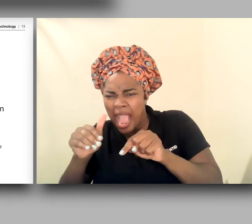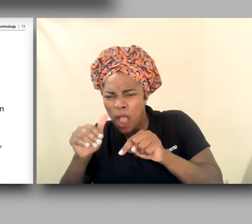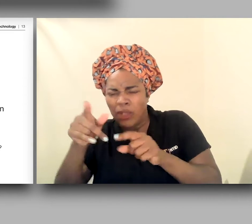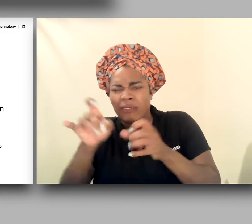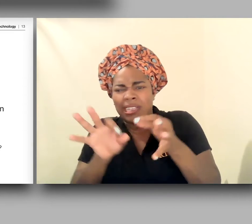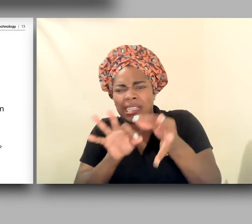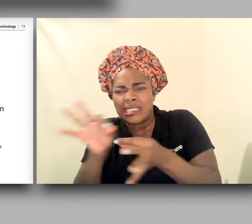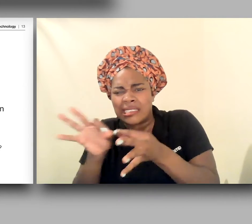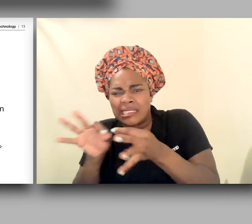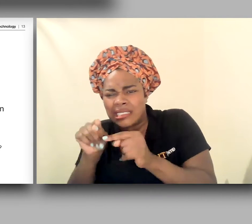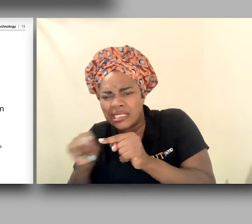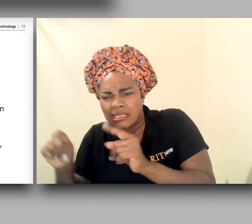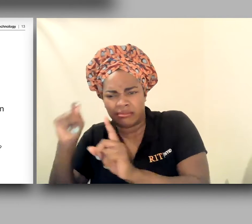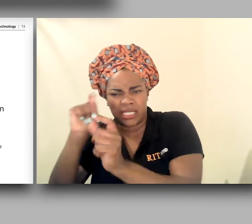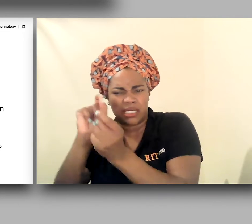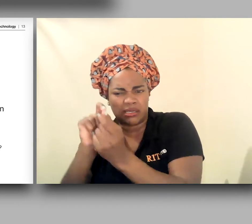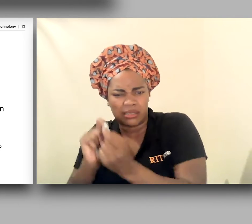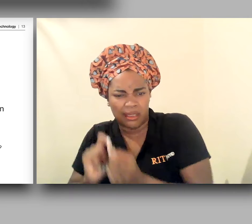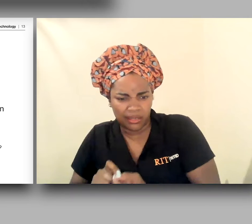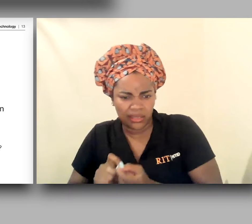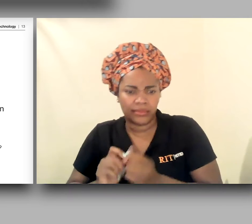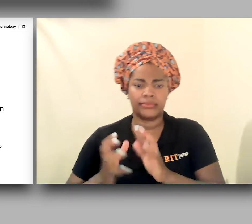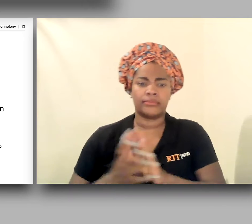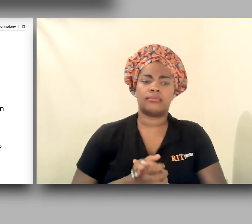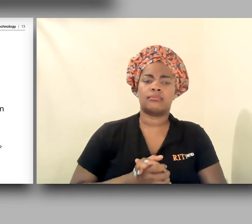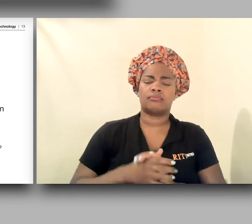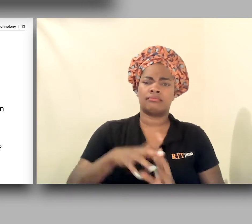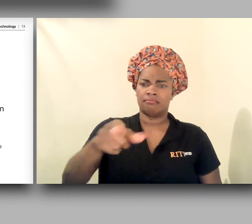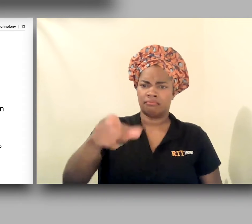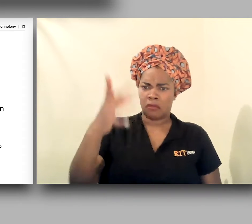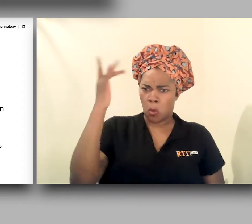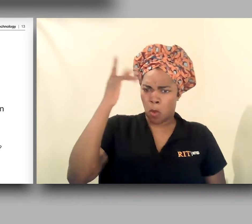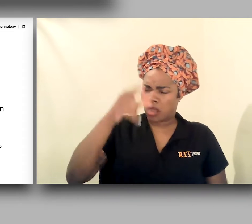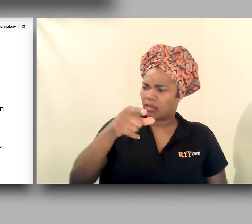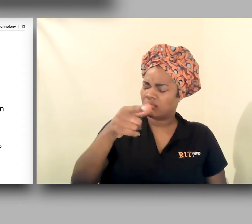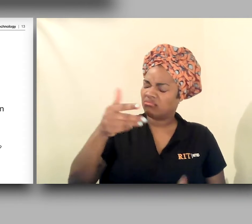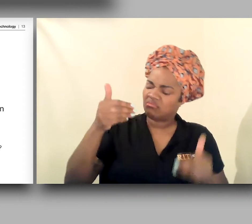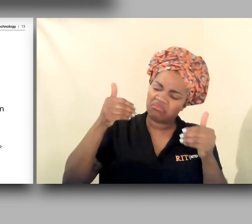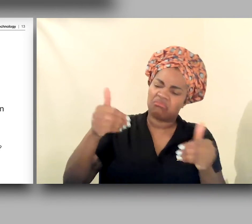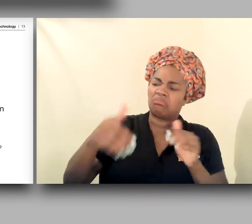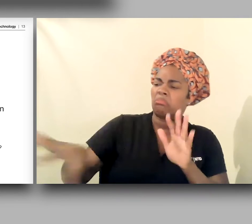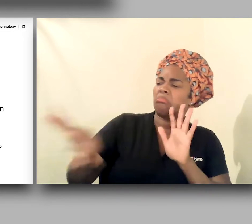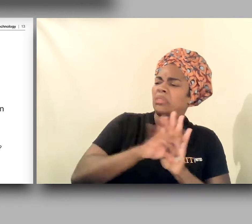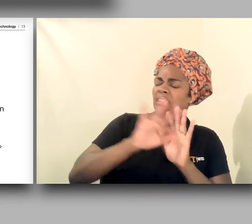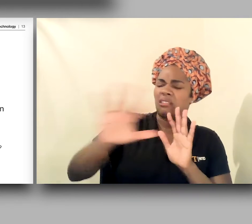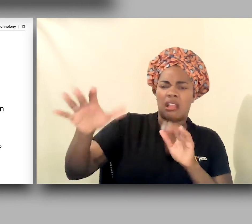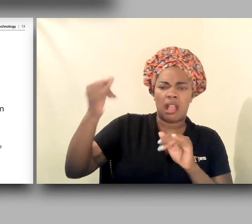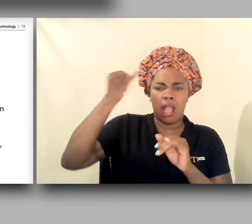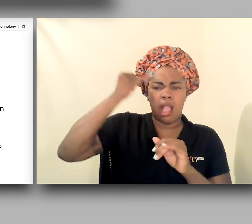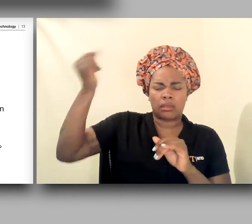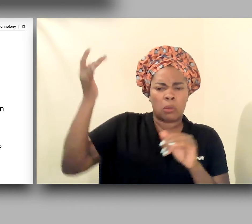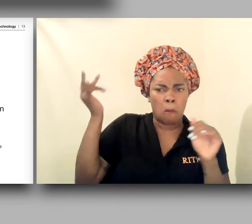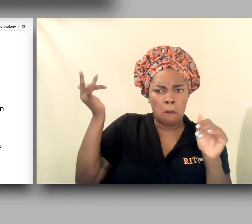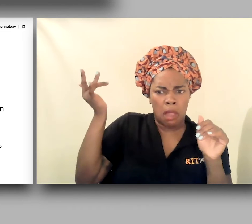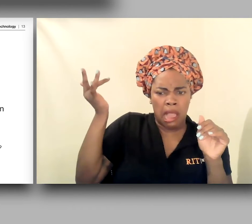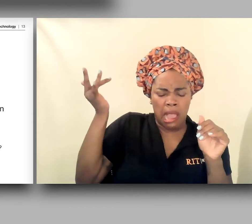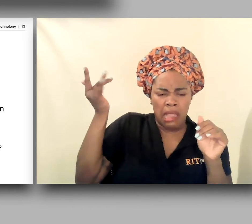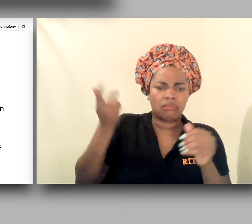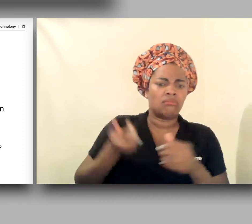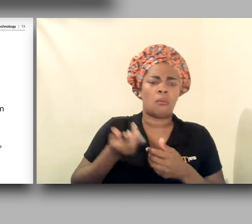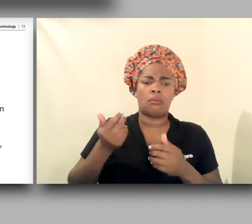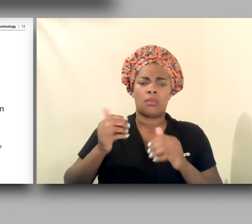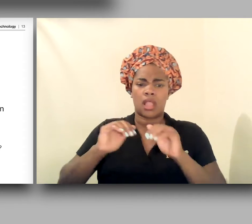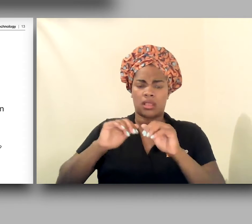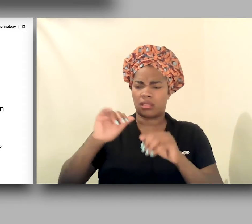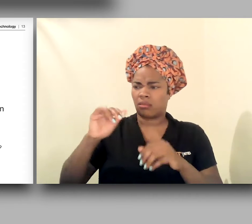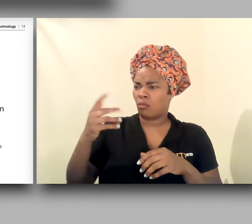it accurately and completely. So how do you pick that idea? What